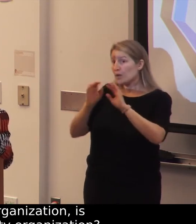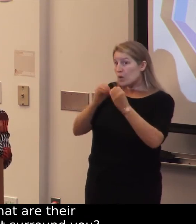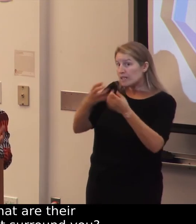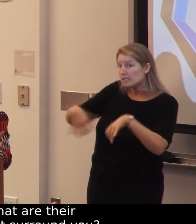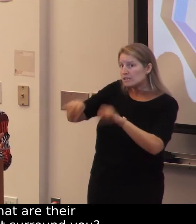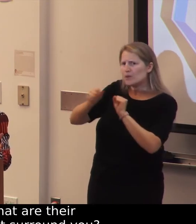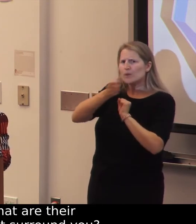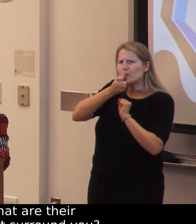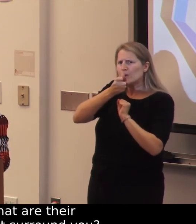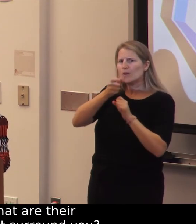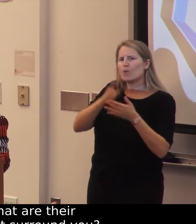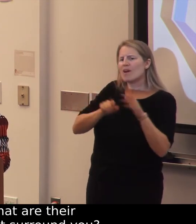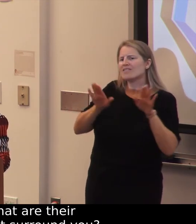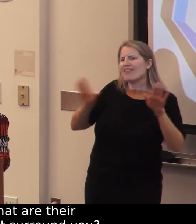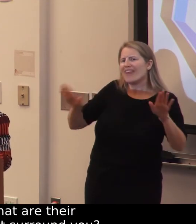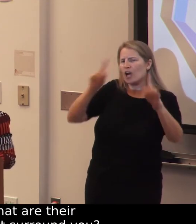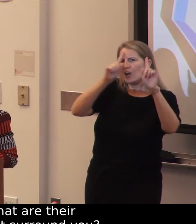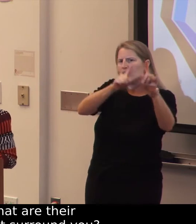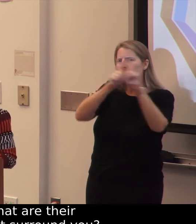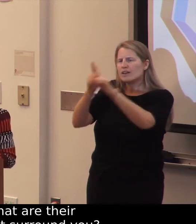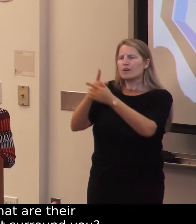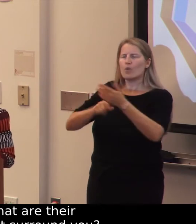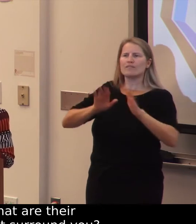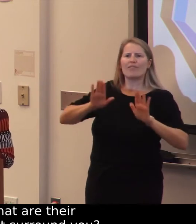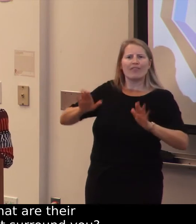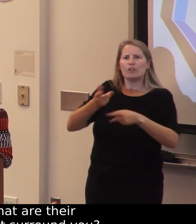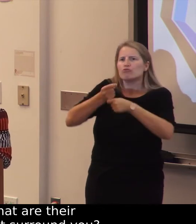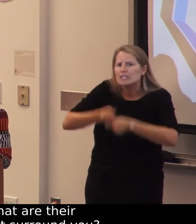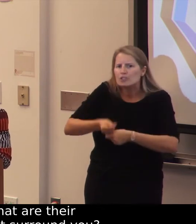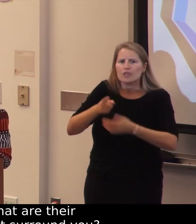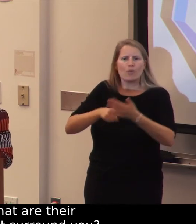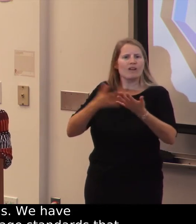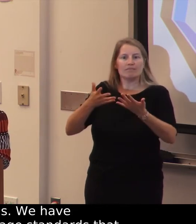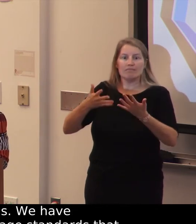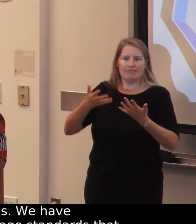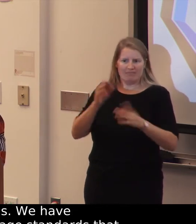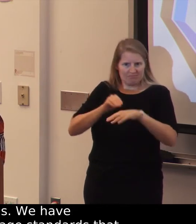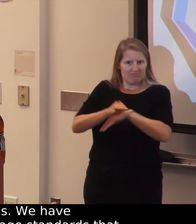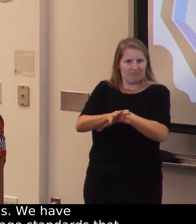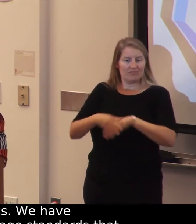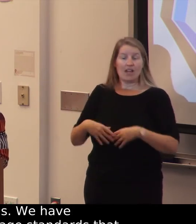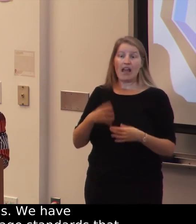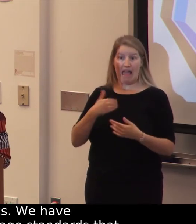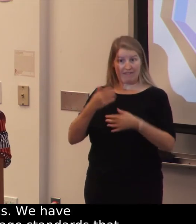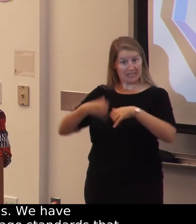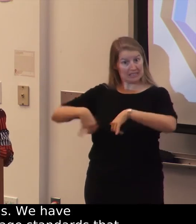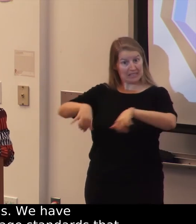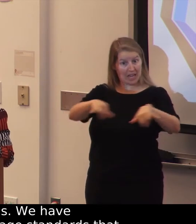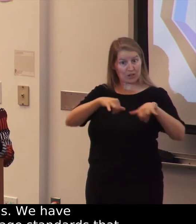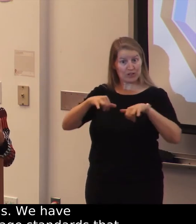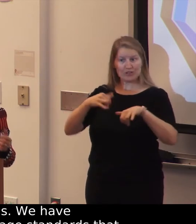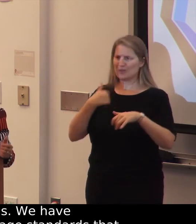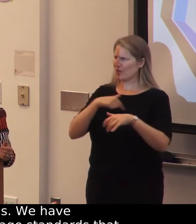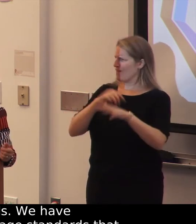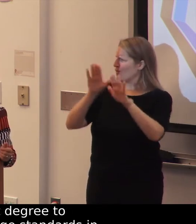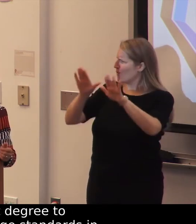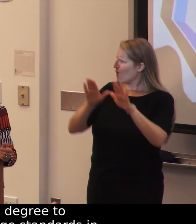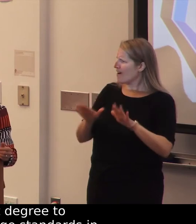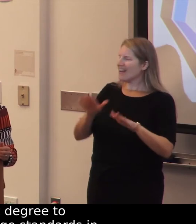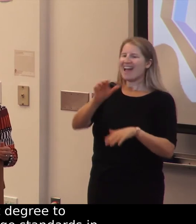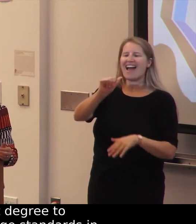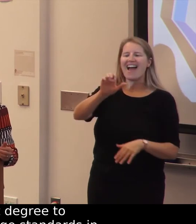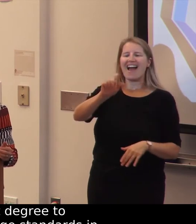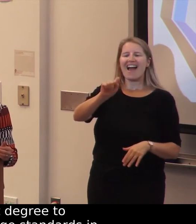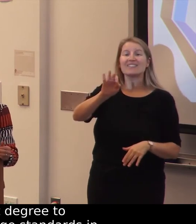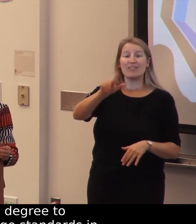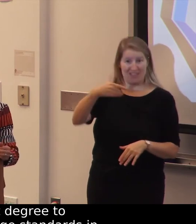organization? What are their hopes? What are their traditions that surround you? And are there language standards? We have wonderful language standards that ACTFL puts out,